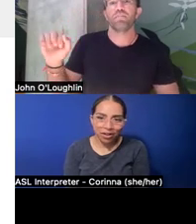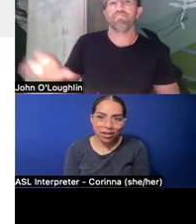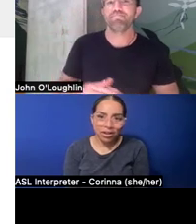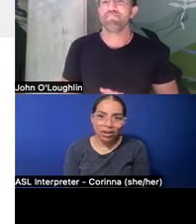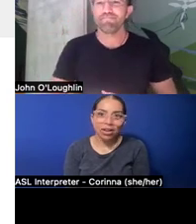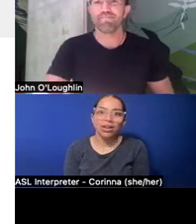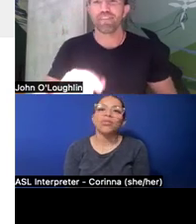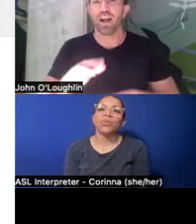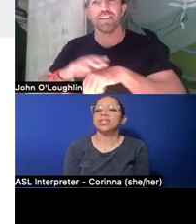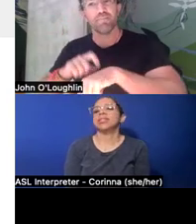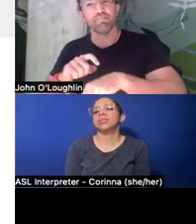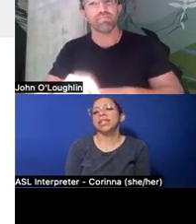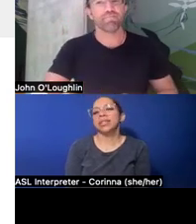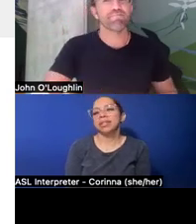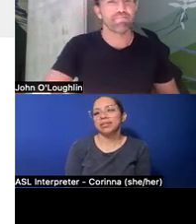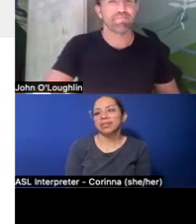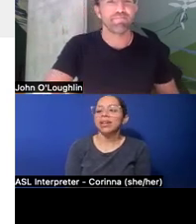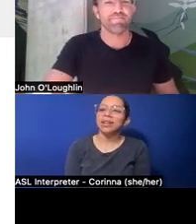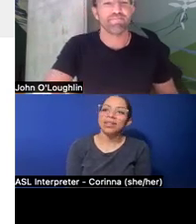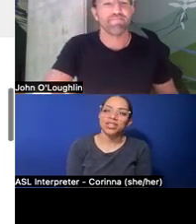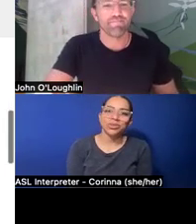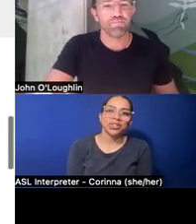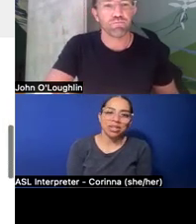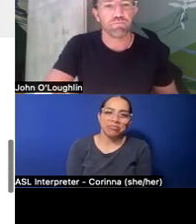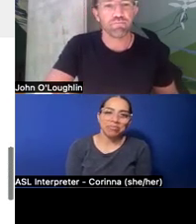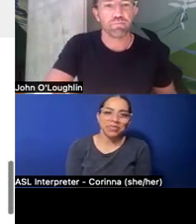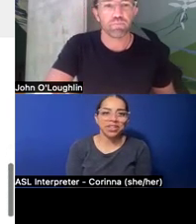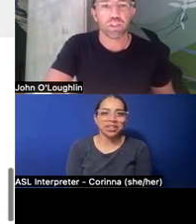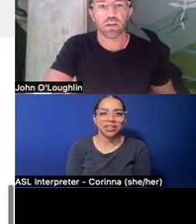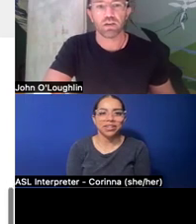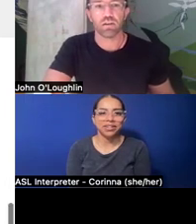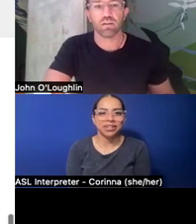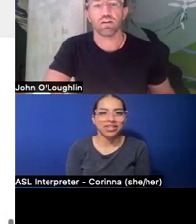aware of when to submit and to do it on time.